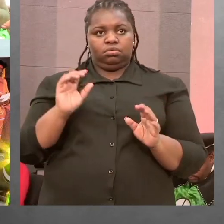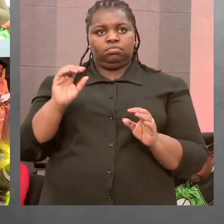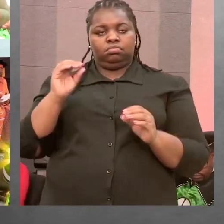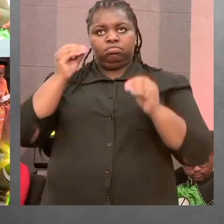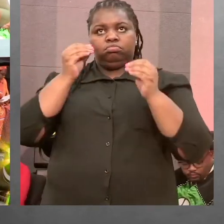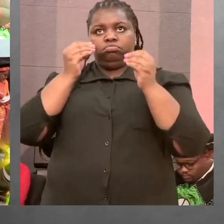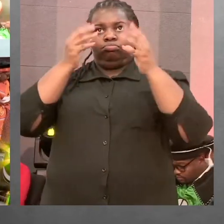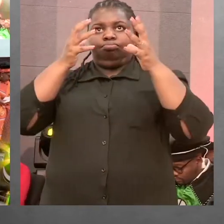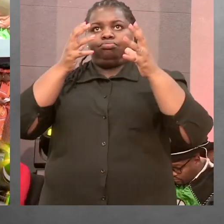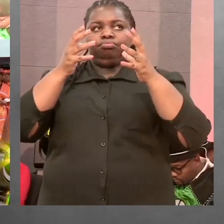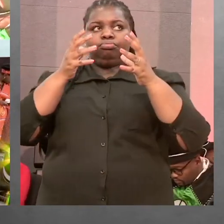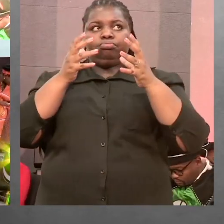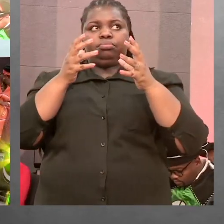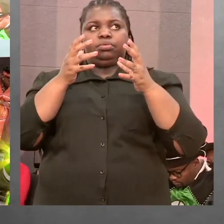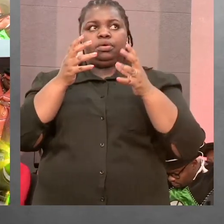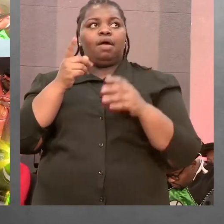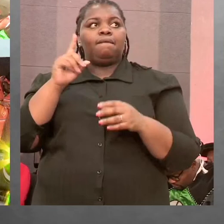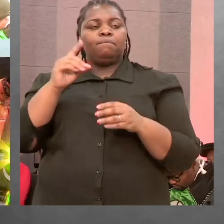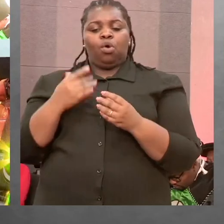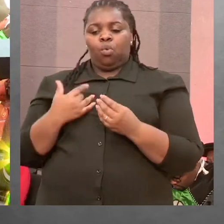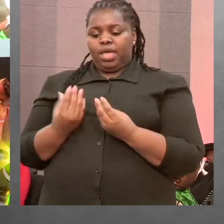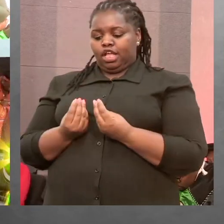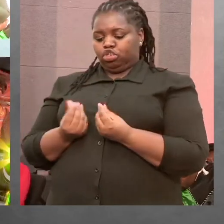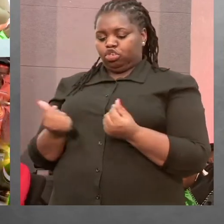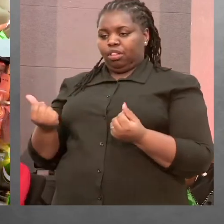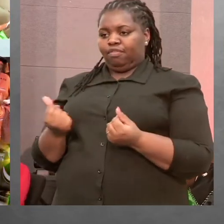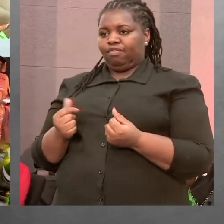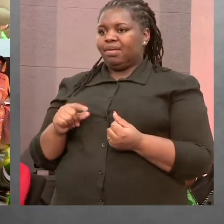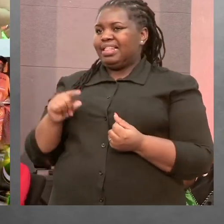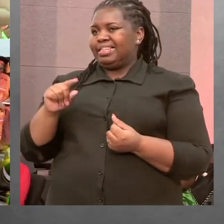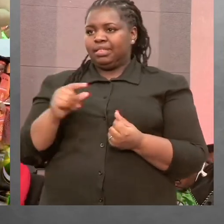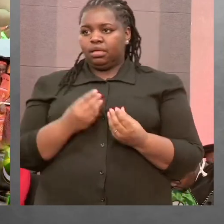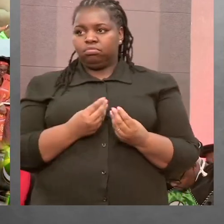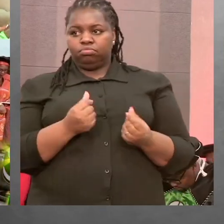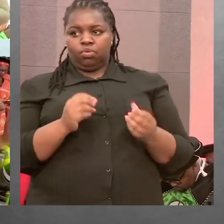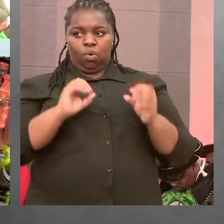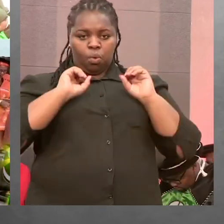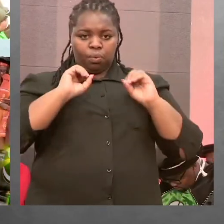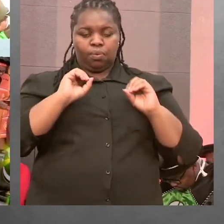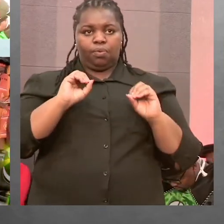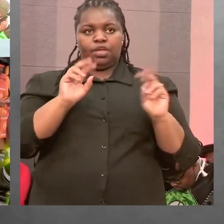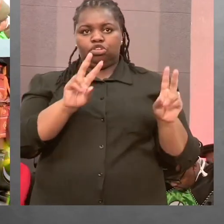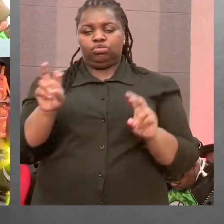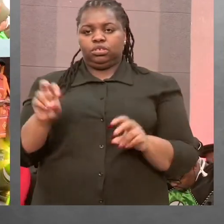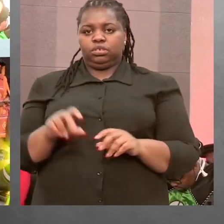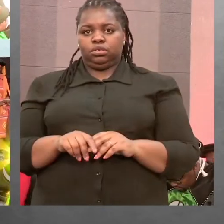intellectually to resolve the unresolved issues.